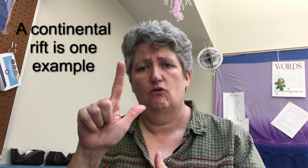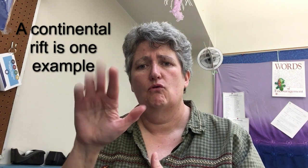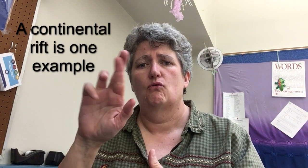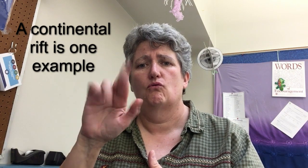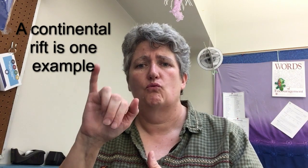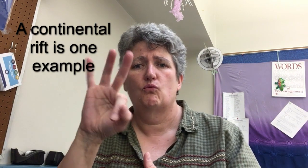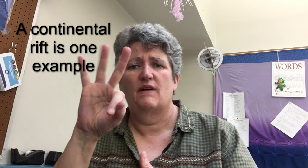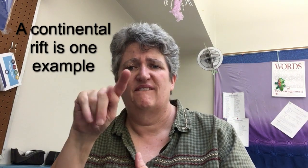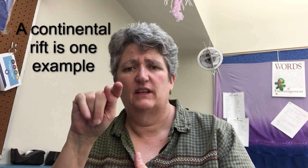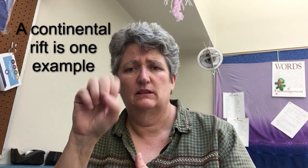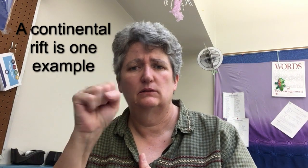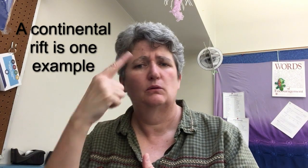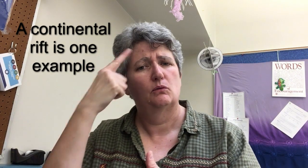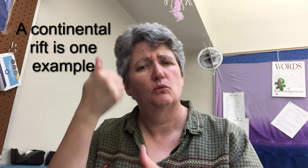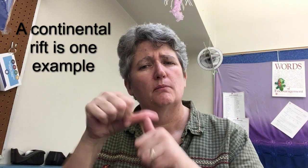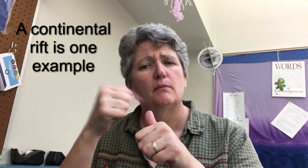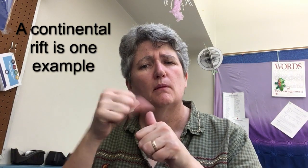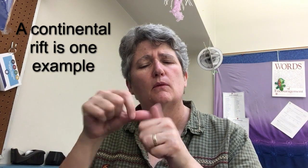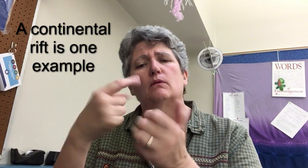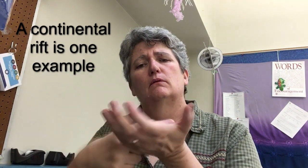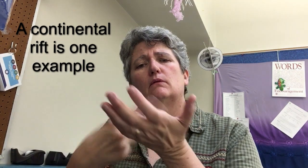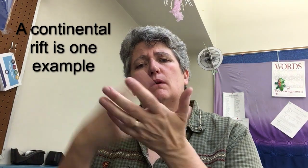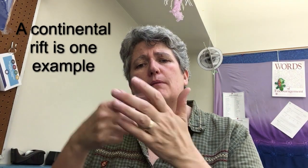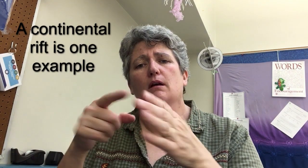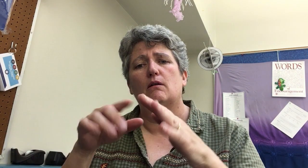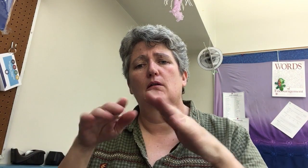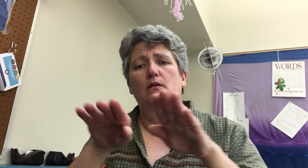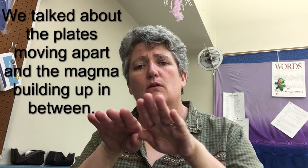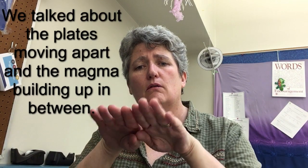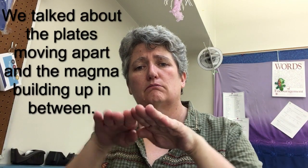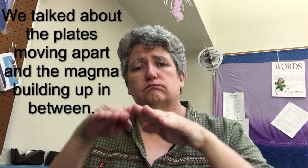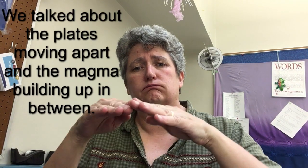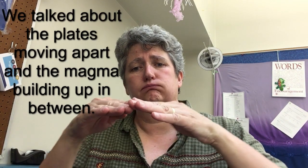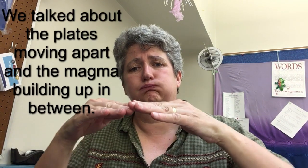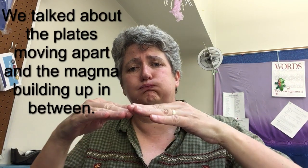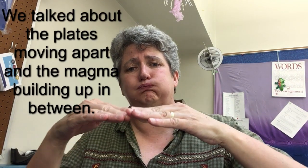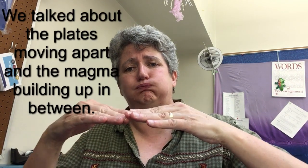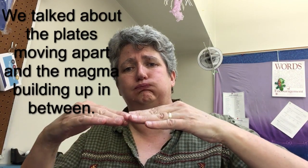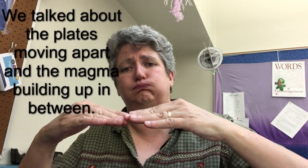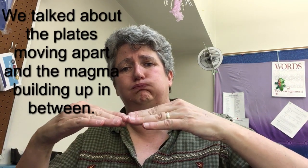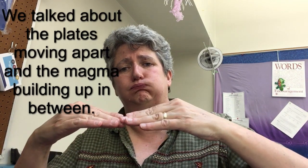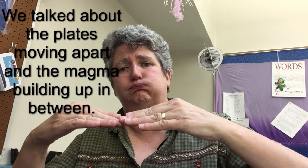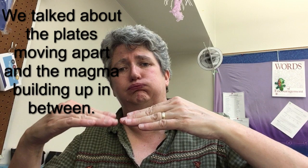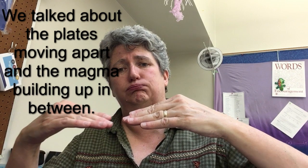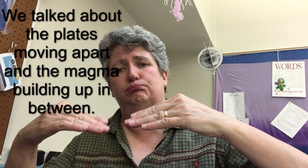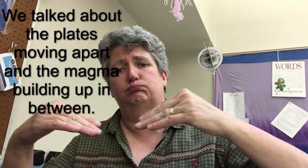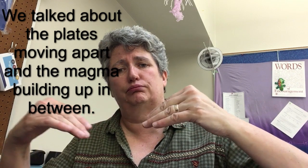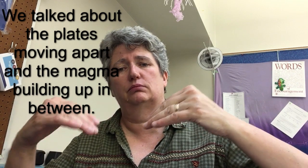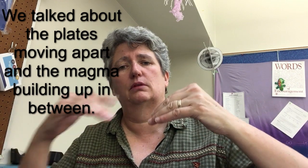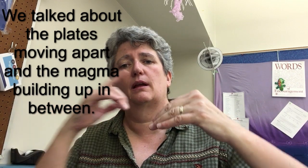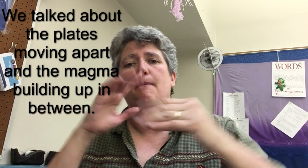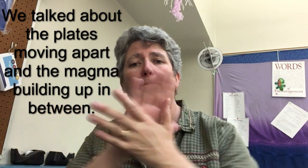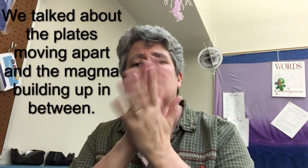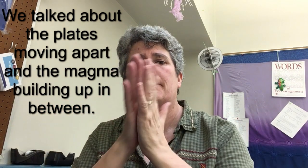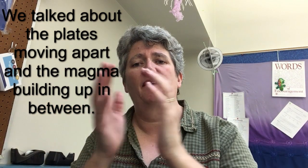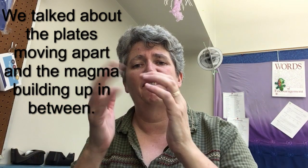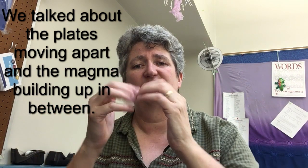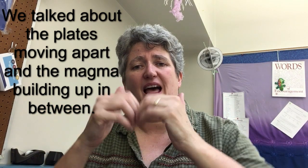Continental rifts. So remember we talked about the different plates and stuff that